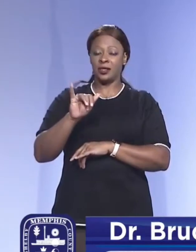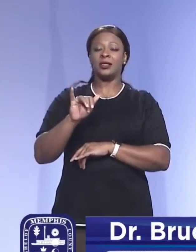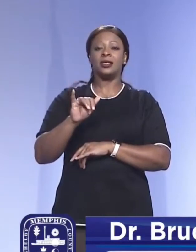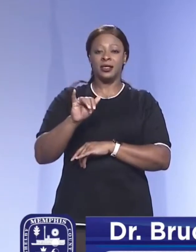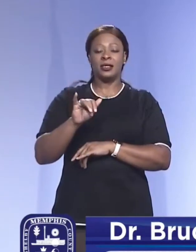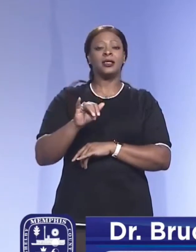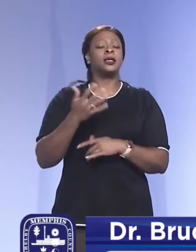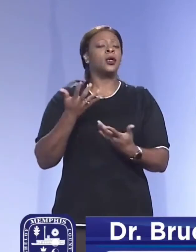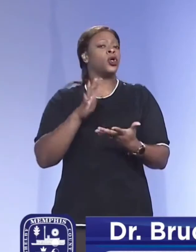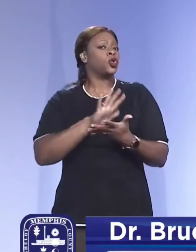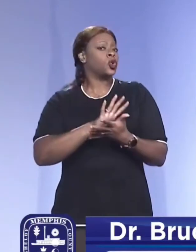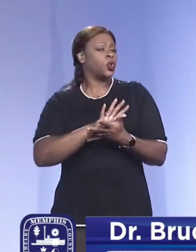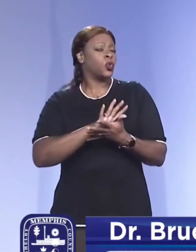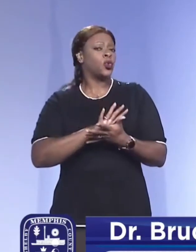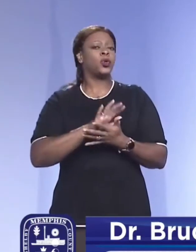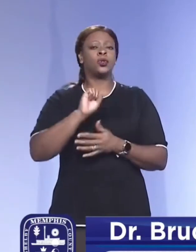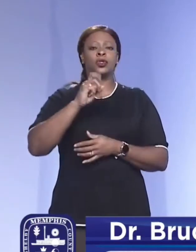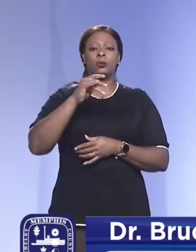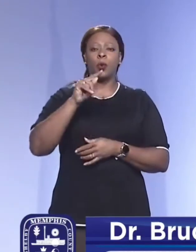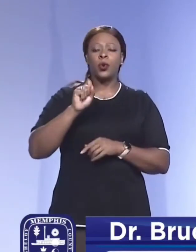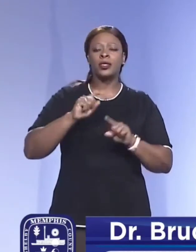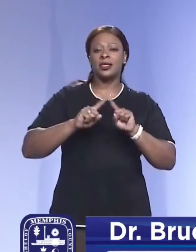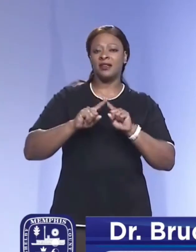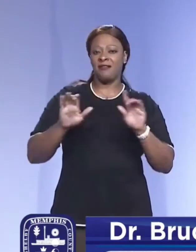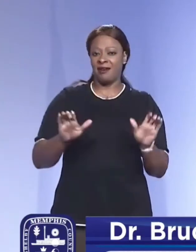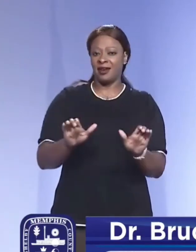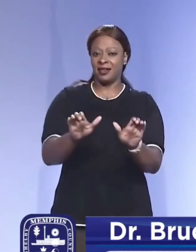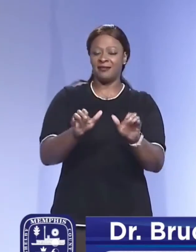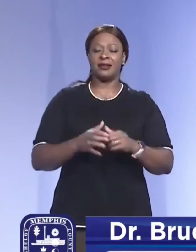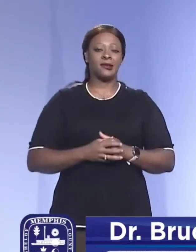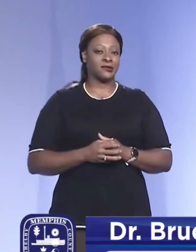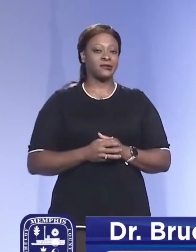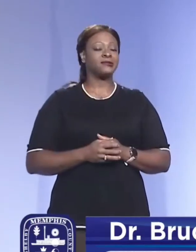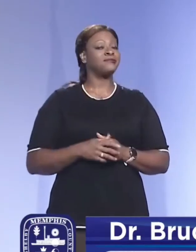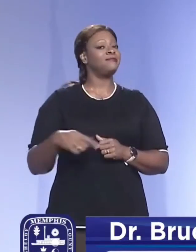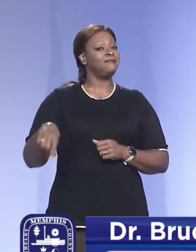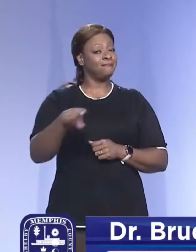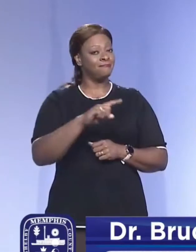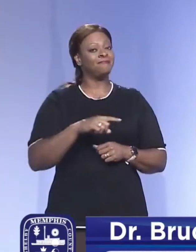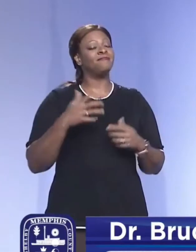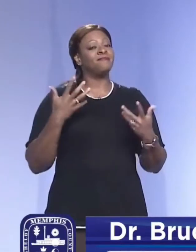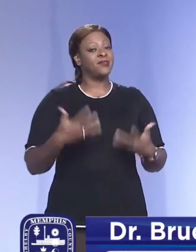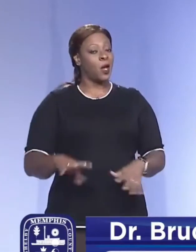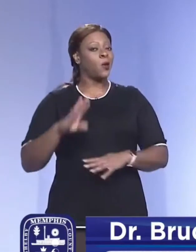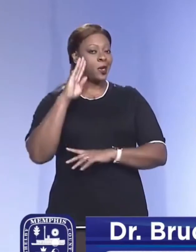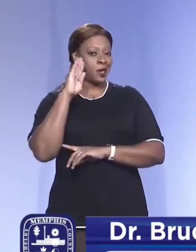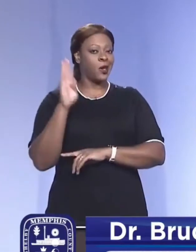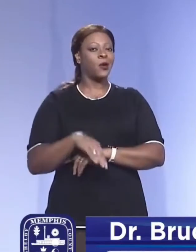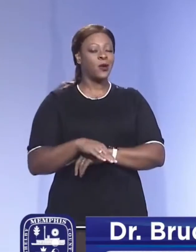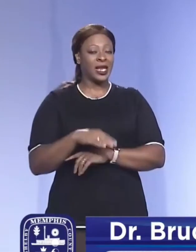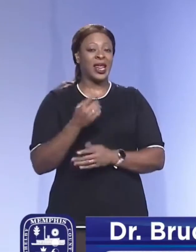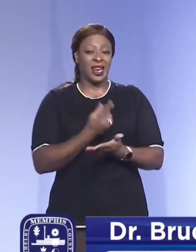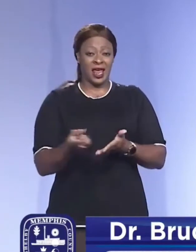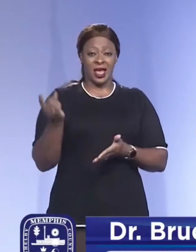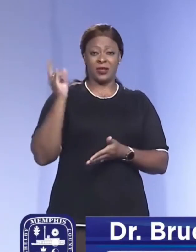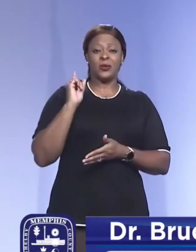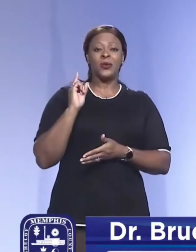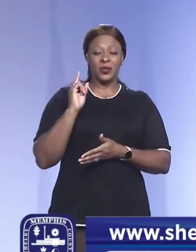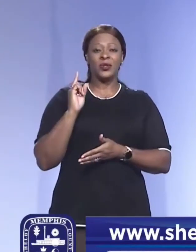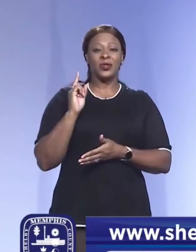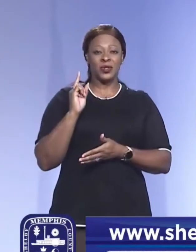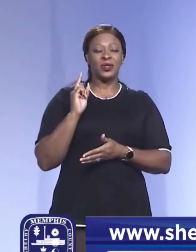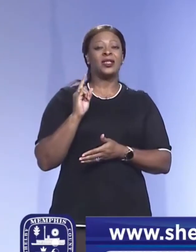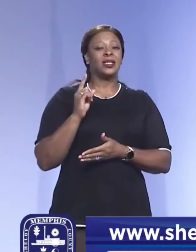Regarding school, sports, and activities, as you well may be aware, last week Governor Bill